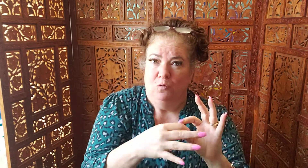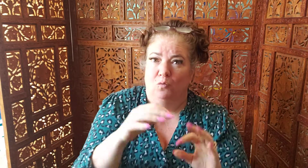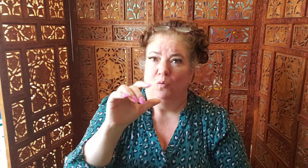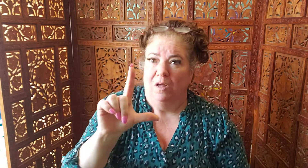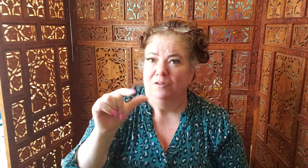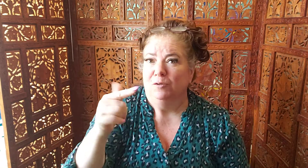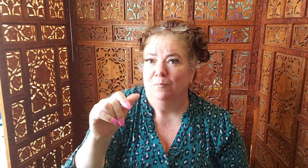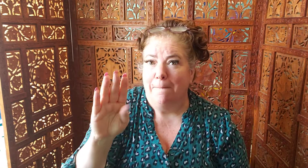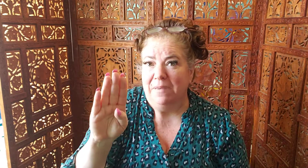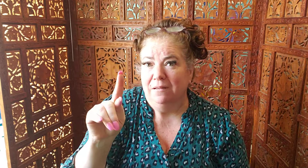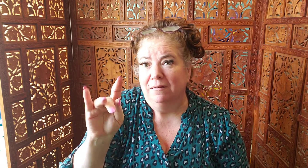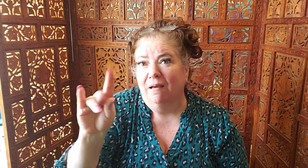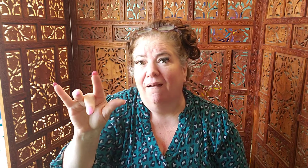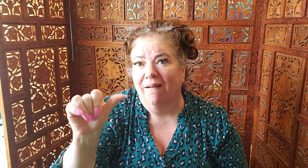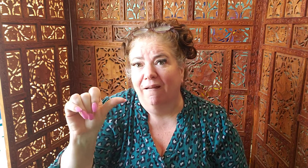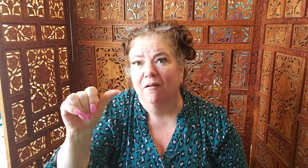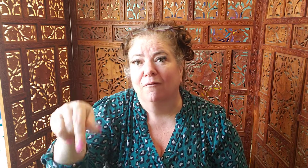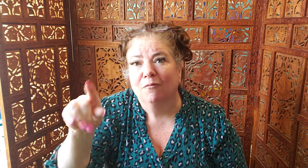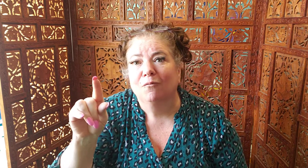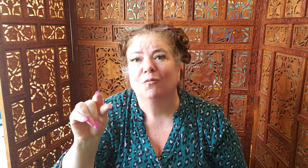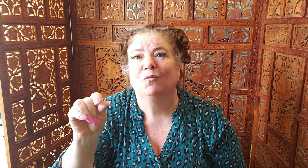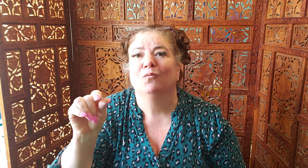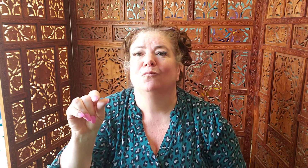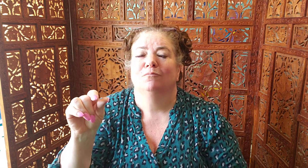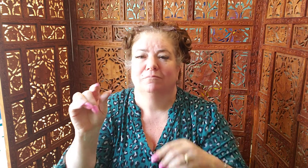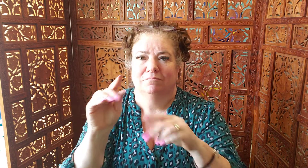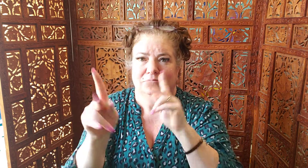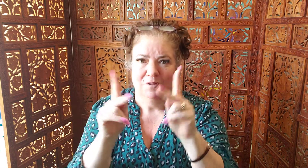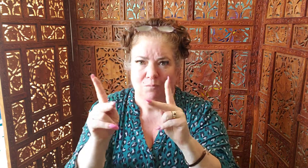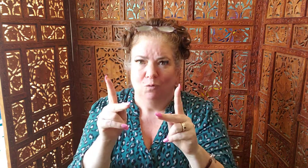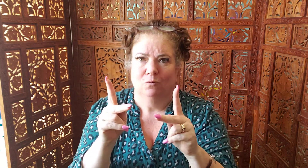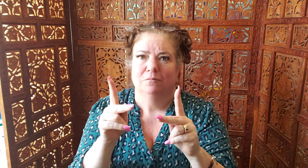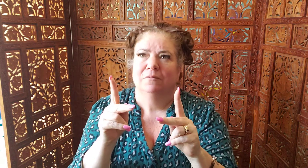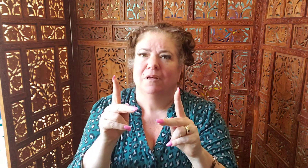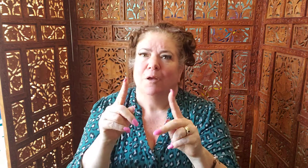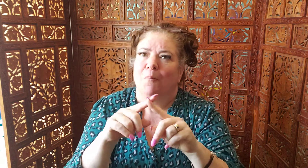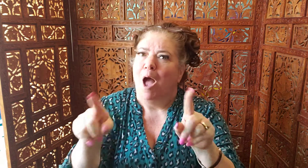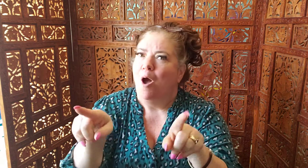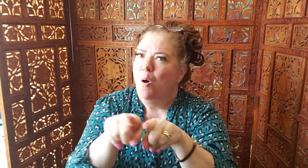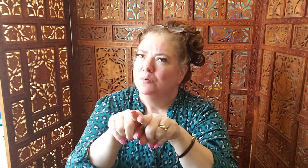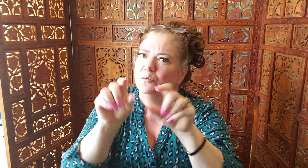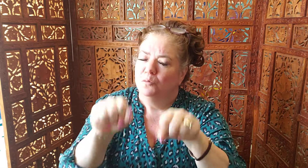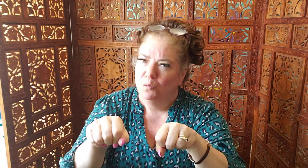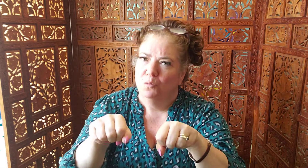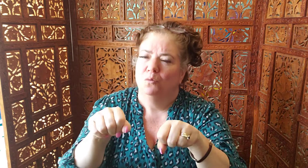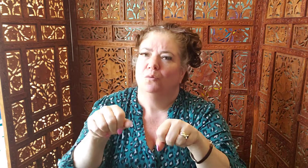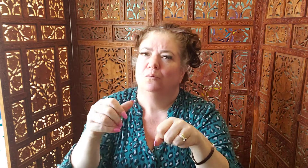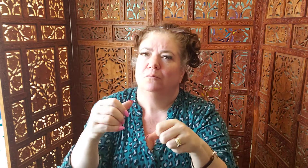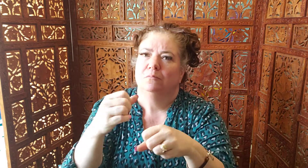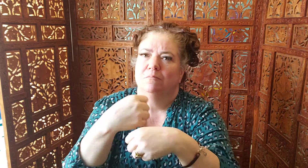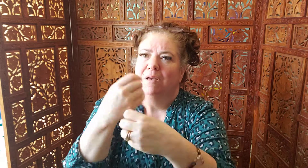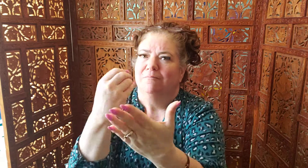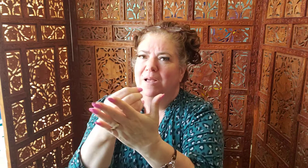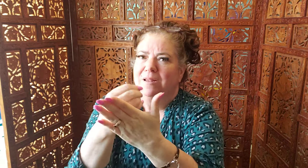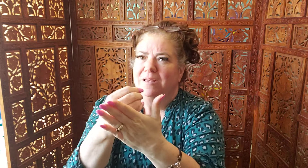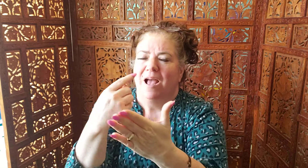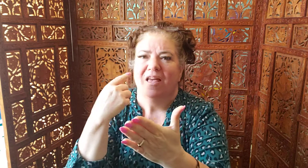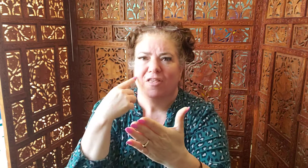it also was able to make money. It was also commercial. I think it was a groundbreaking show, and I think it would have been